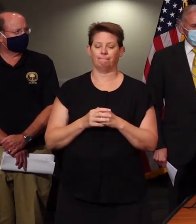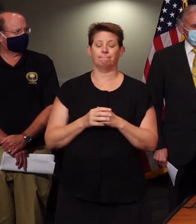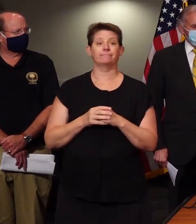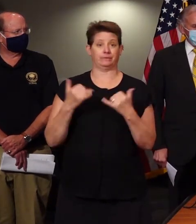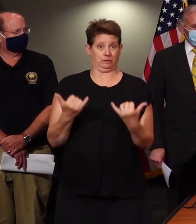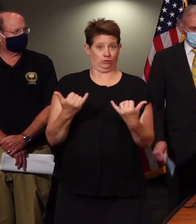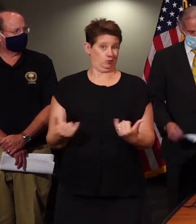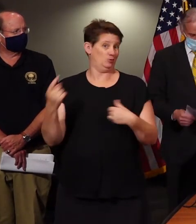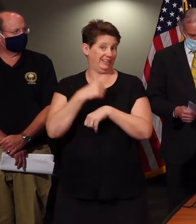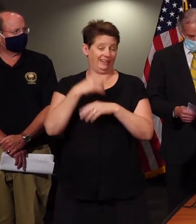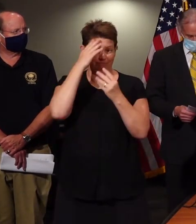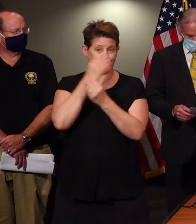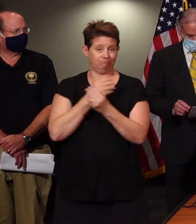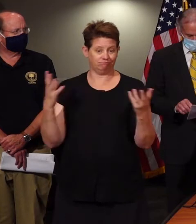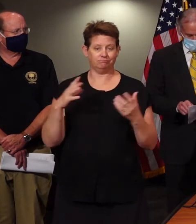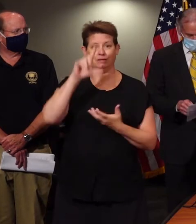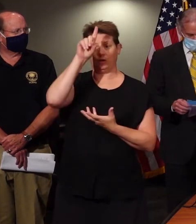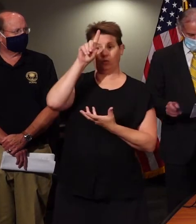Today we're announcing